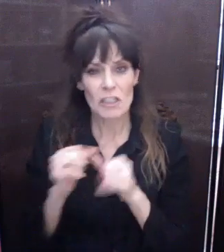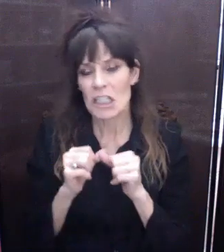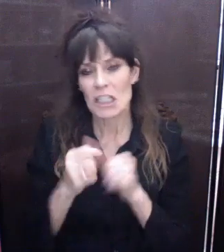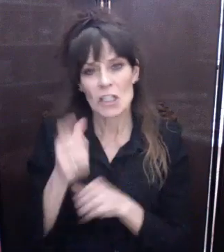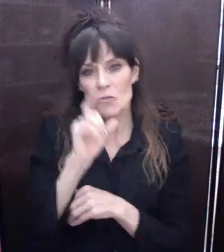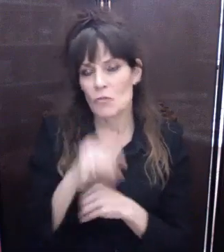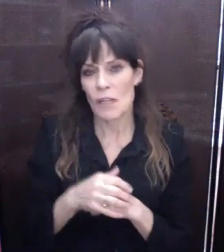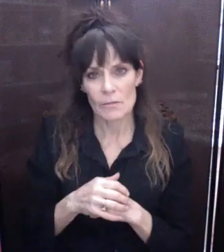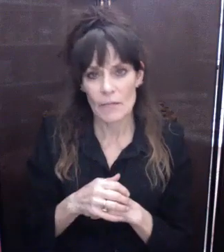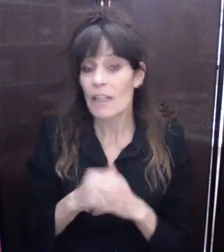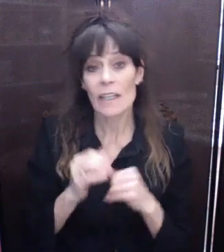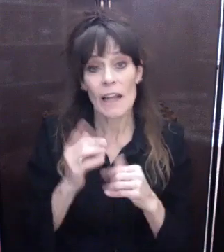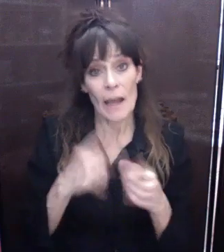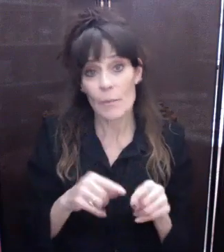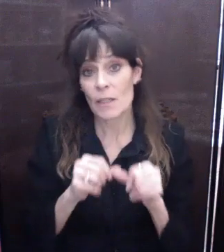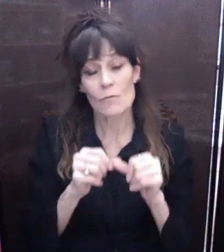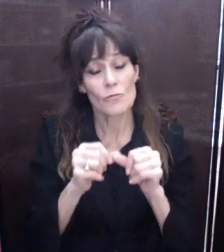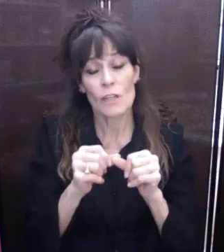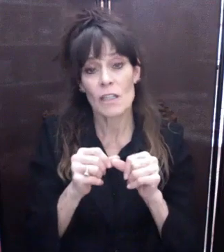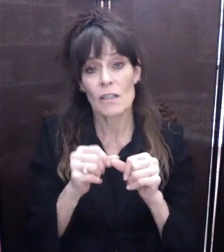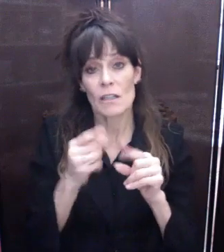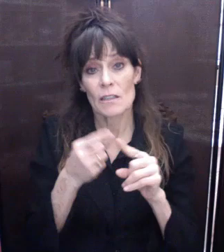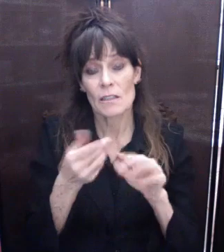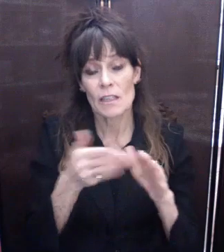continuing to drink himself close to death. On